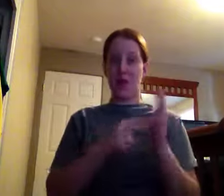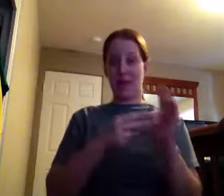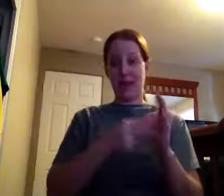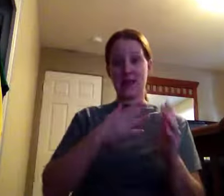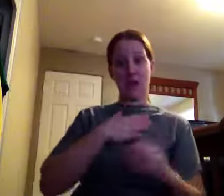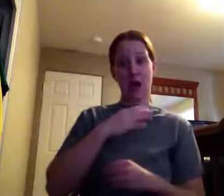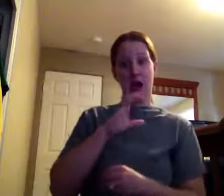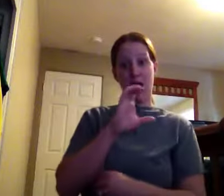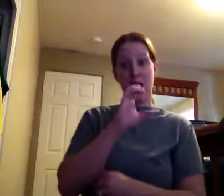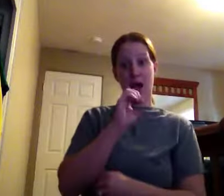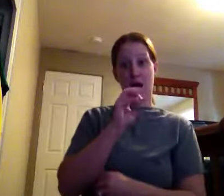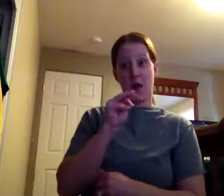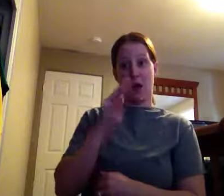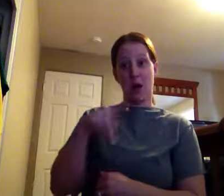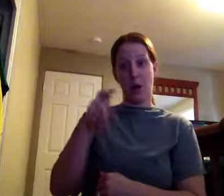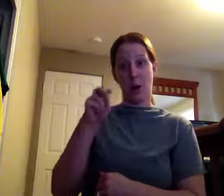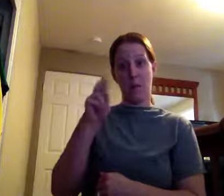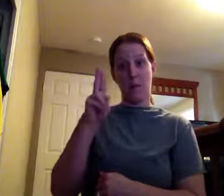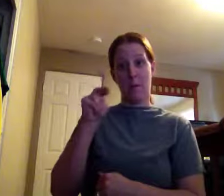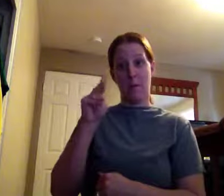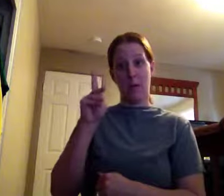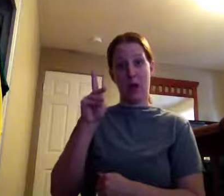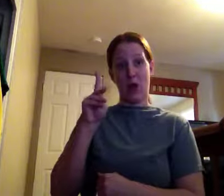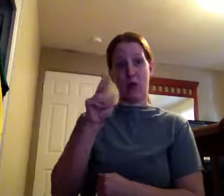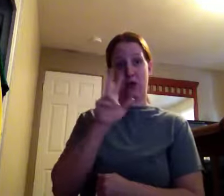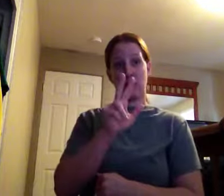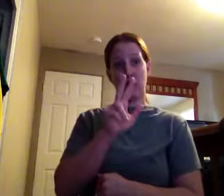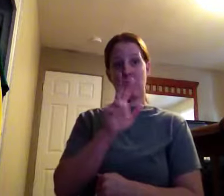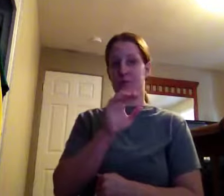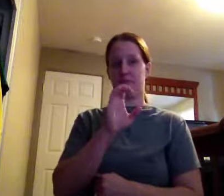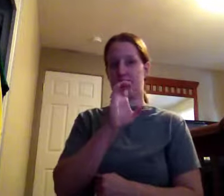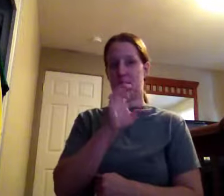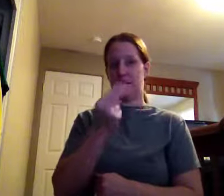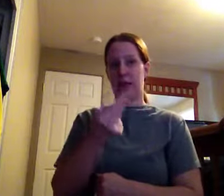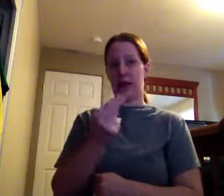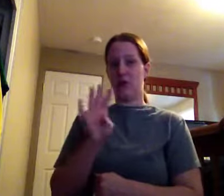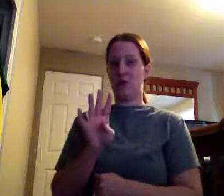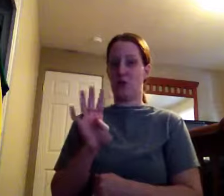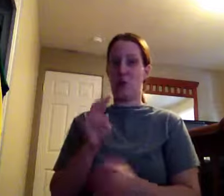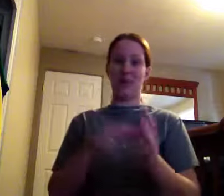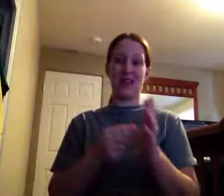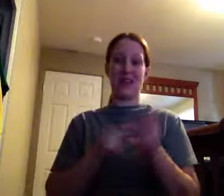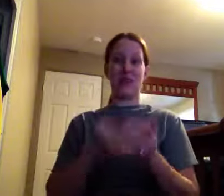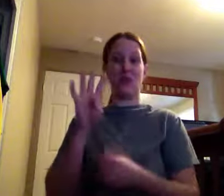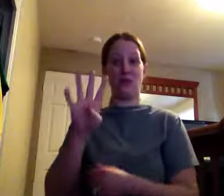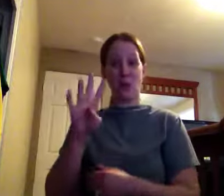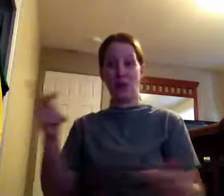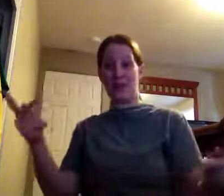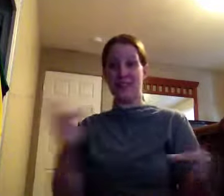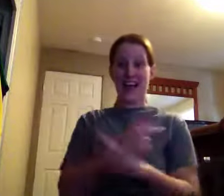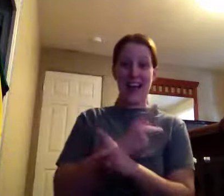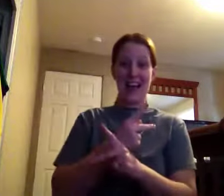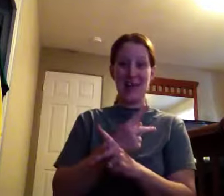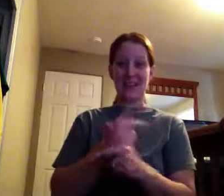CH4, that empirical formula, is 4 times lighter than my actual molecule, or my actual molecule is 4 times